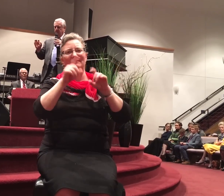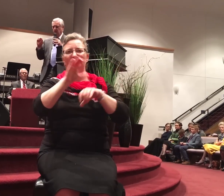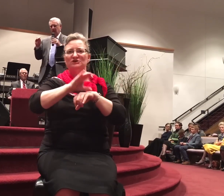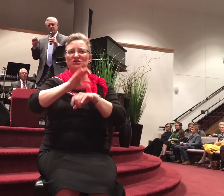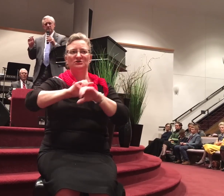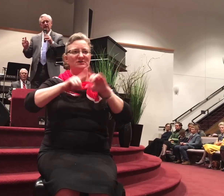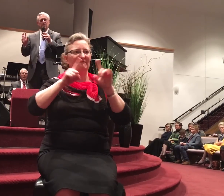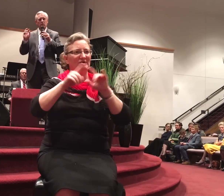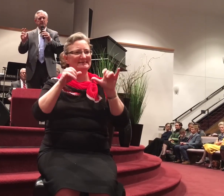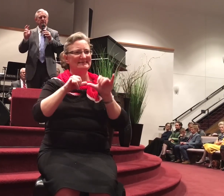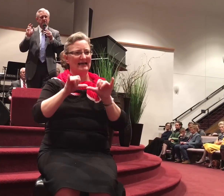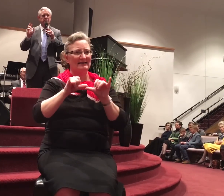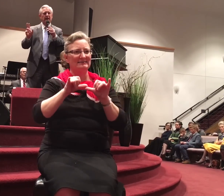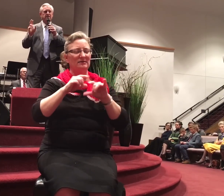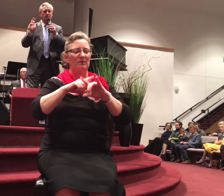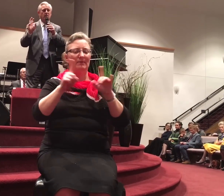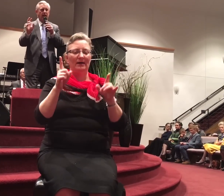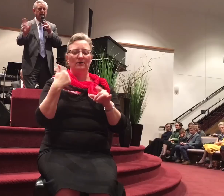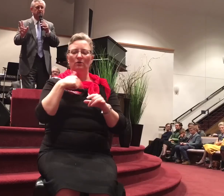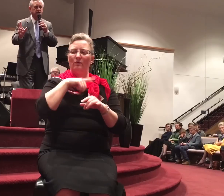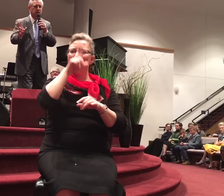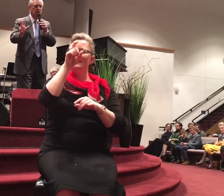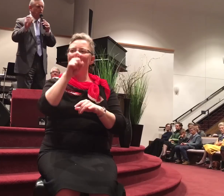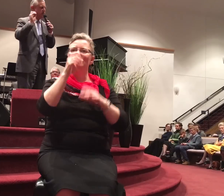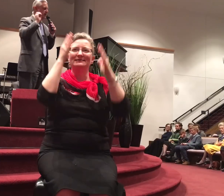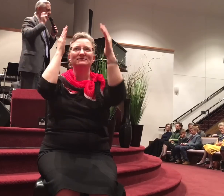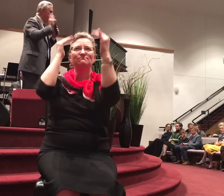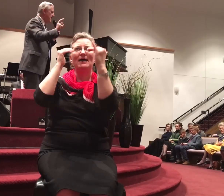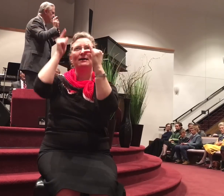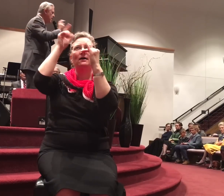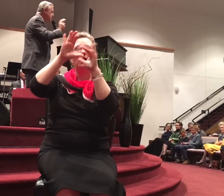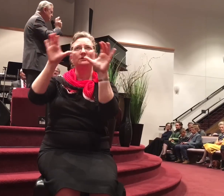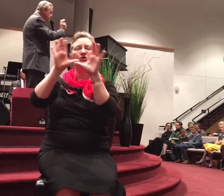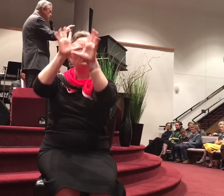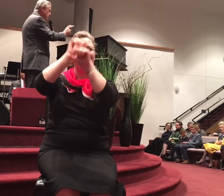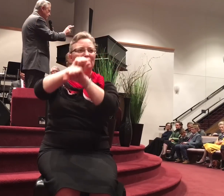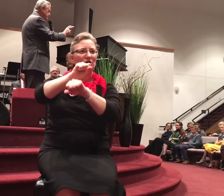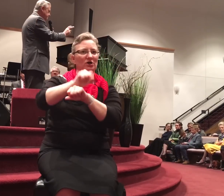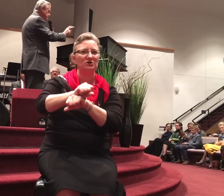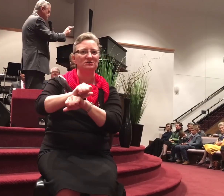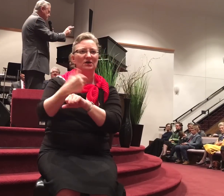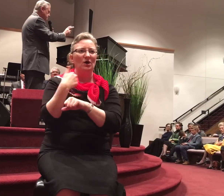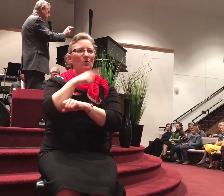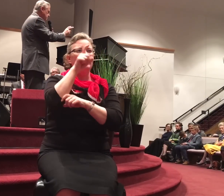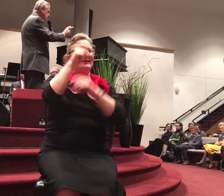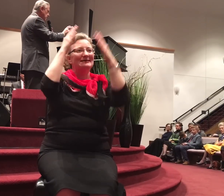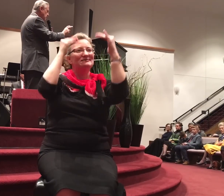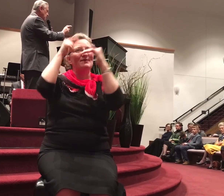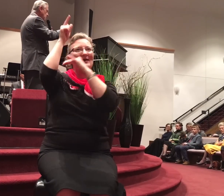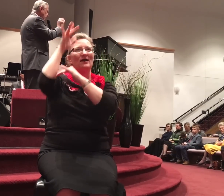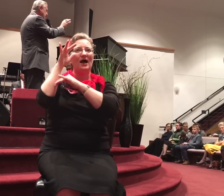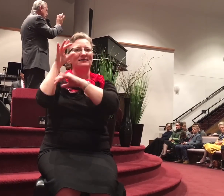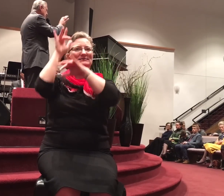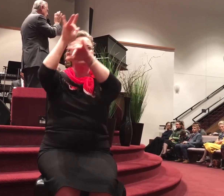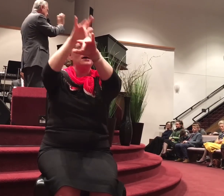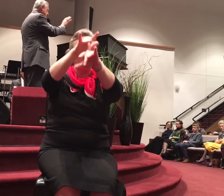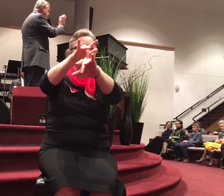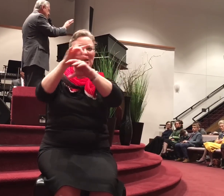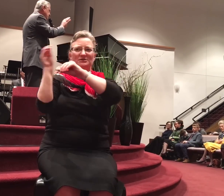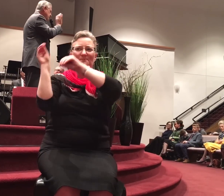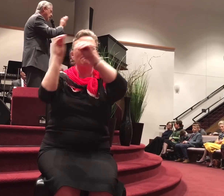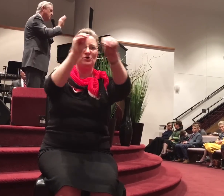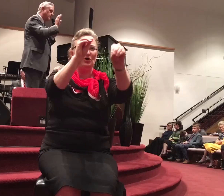different. But what I'm saying, we should expect the miraculous. We should expect God to move. We need to